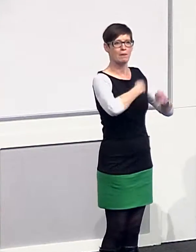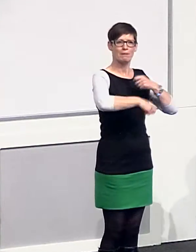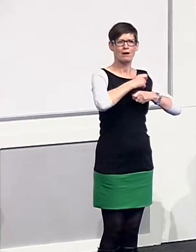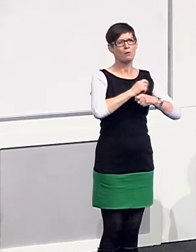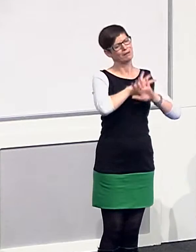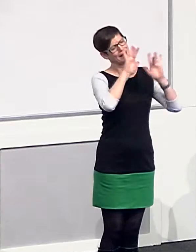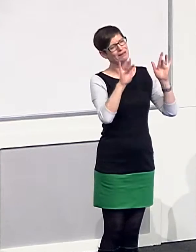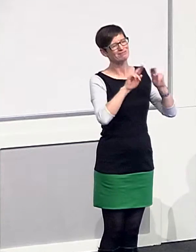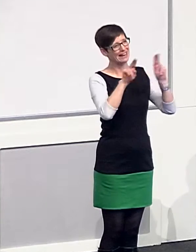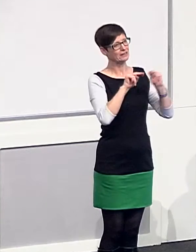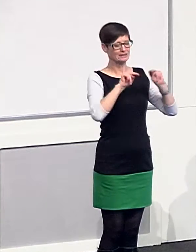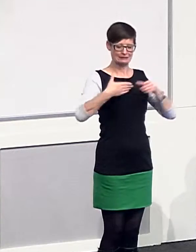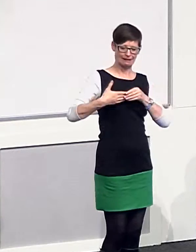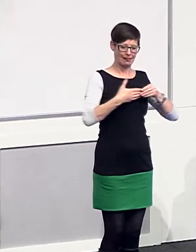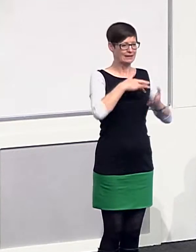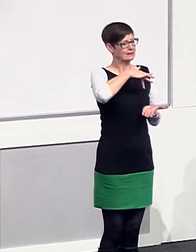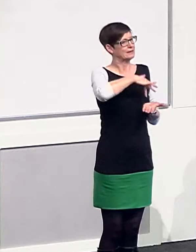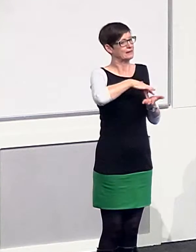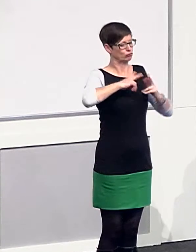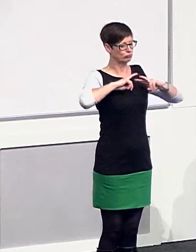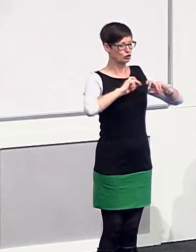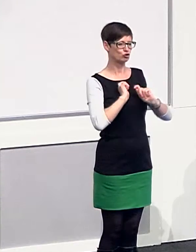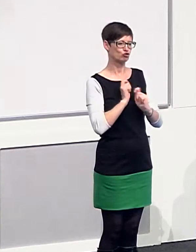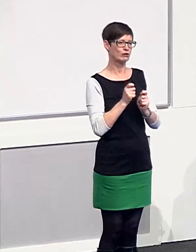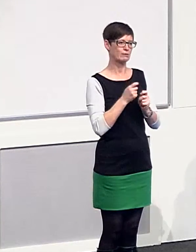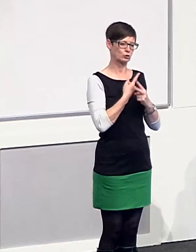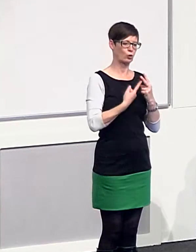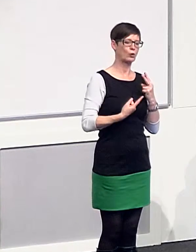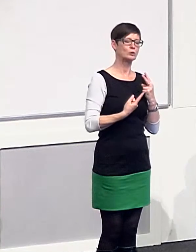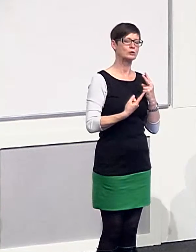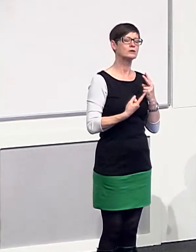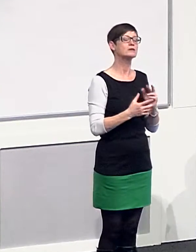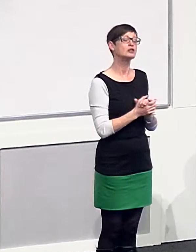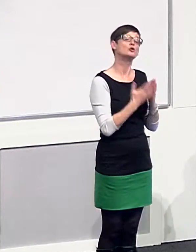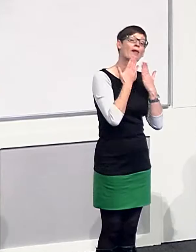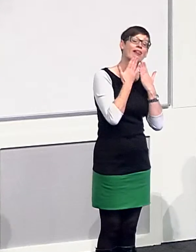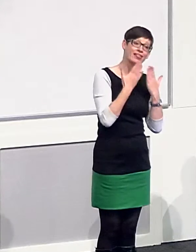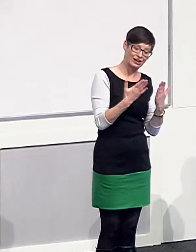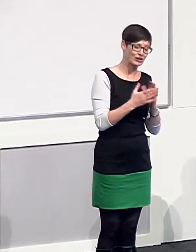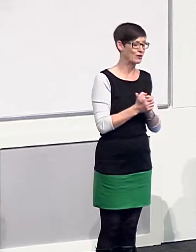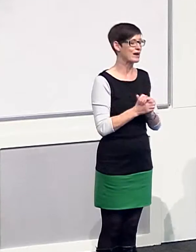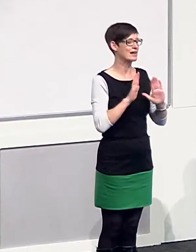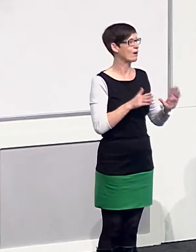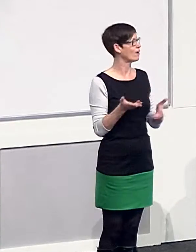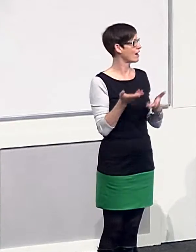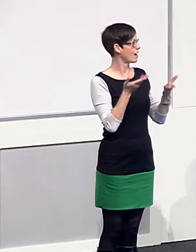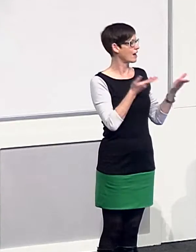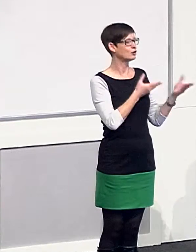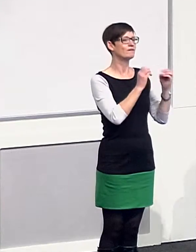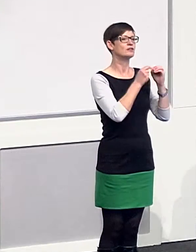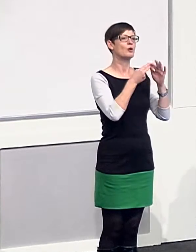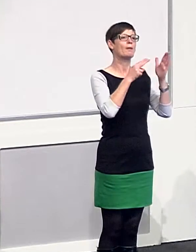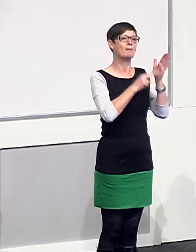centers for the research and treatment into these conditions. Thank you for your attention, and I'll now hand over to Ben to tell you more